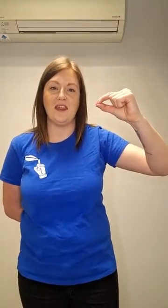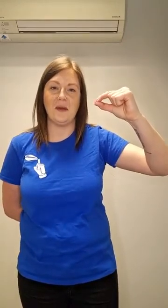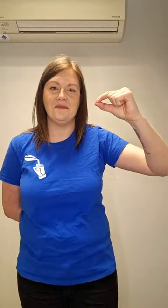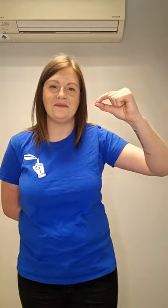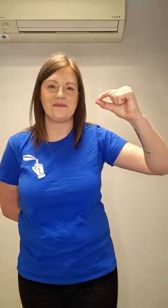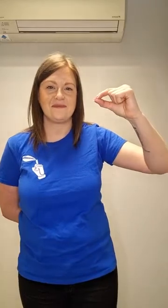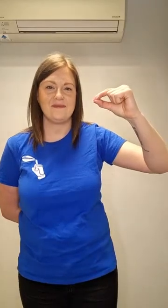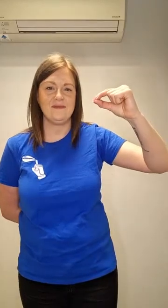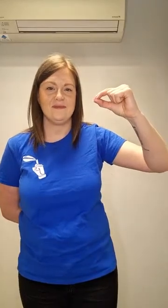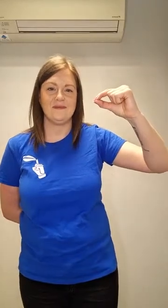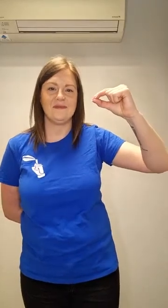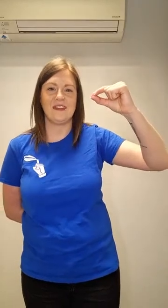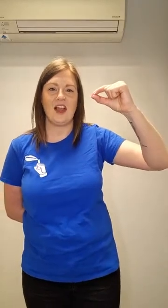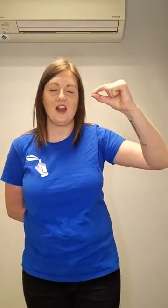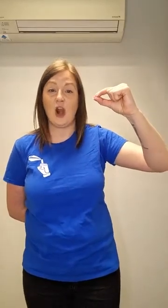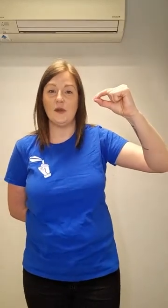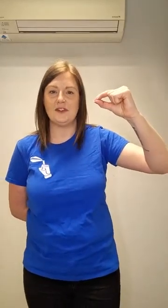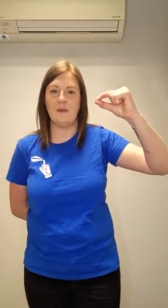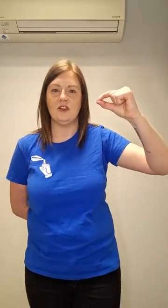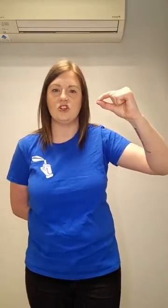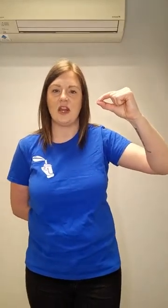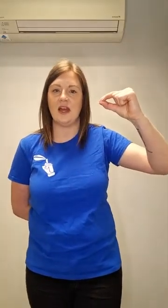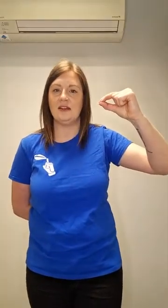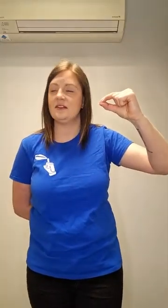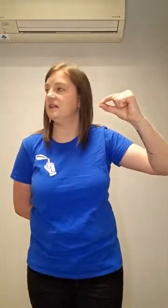together. A closed pinched hand.